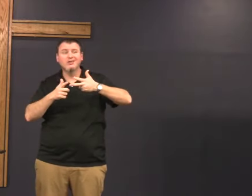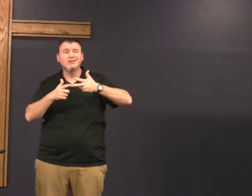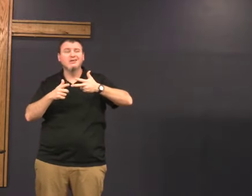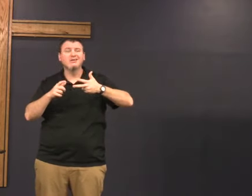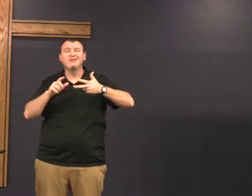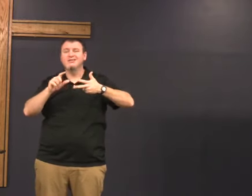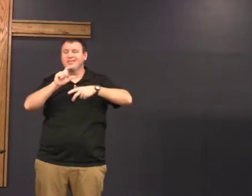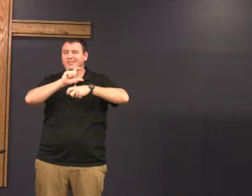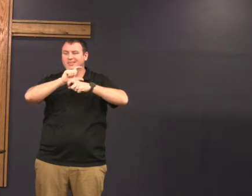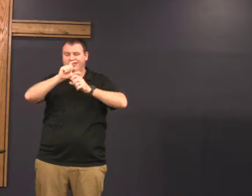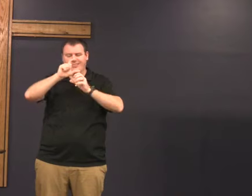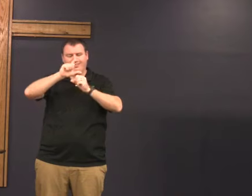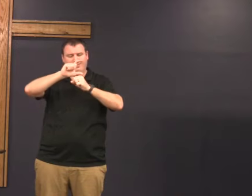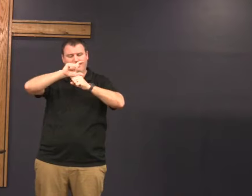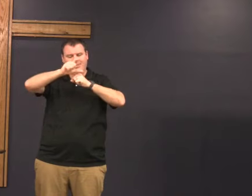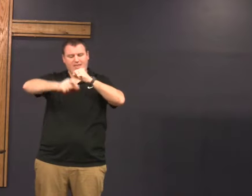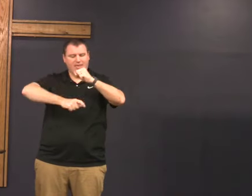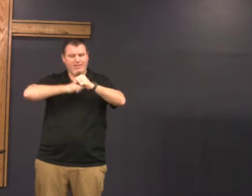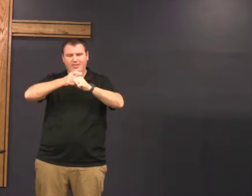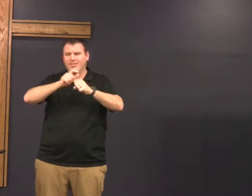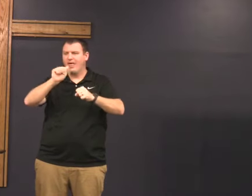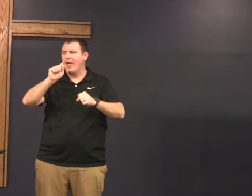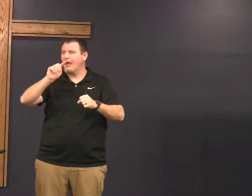and the third heaven would be the atmosphere.